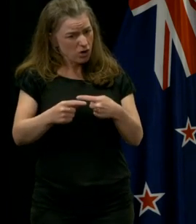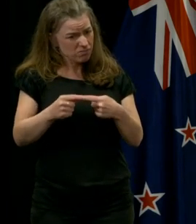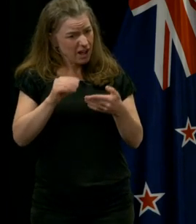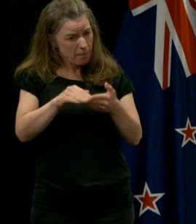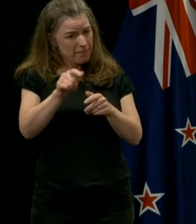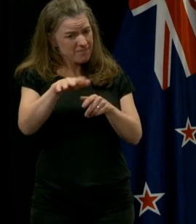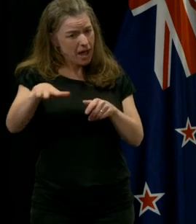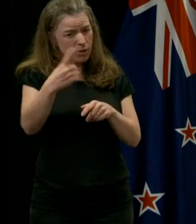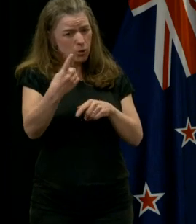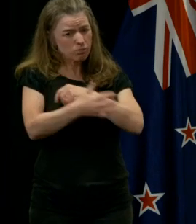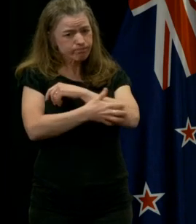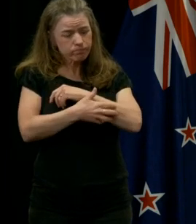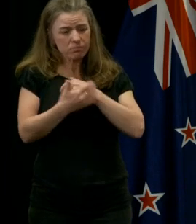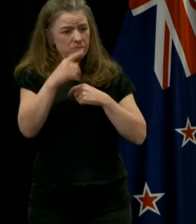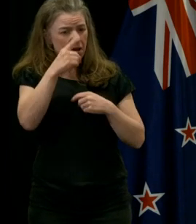how will you go about doing it? Yeah, and that's one of the things that